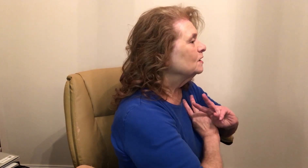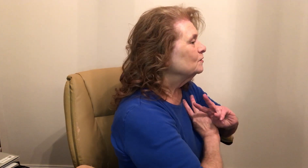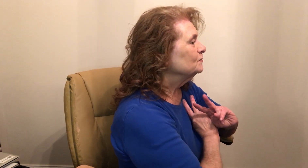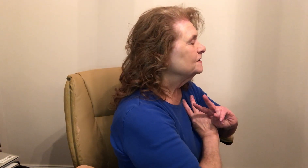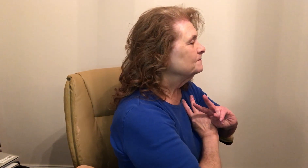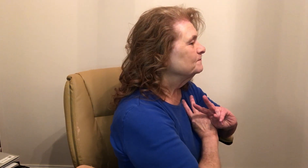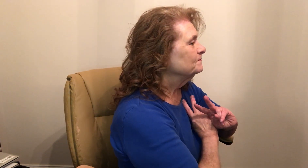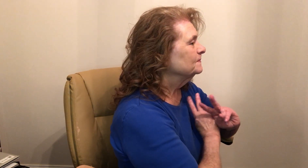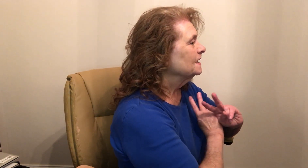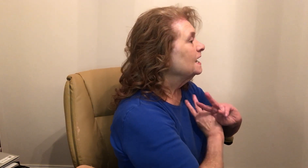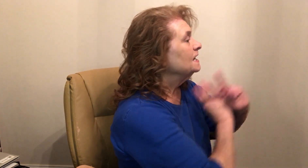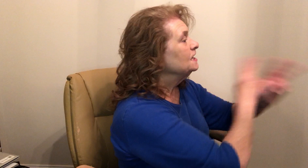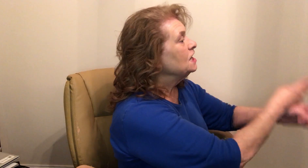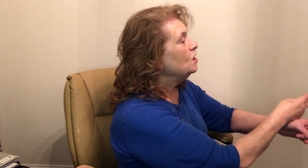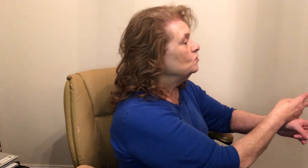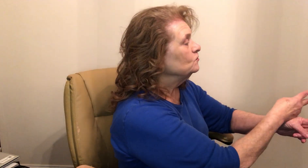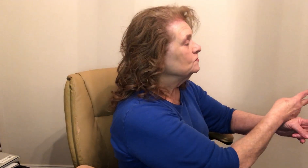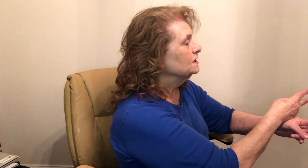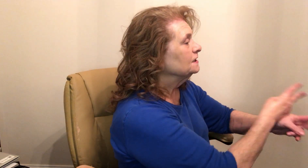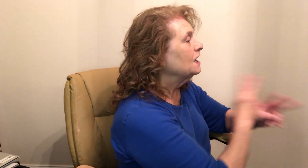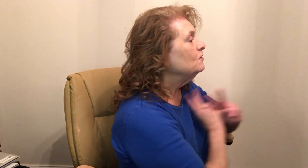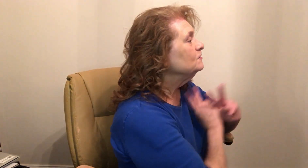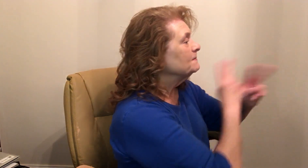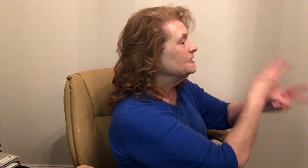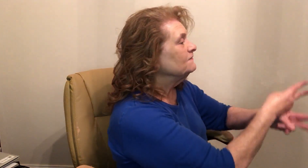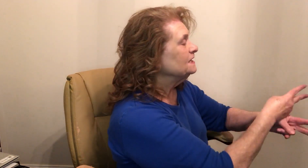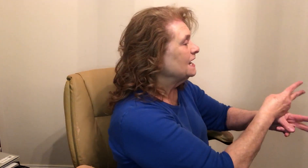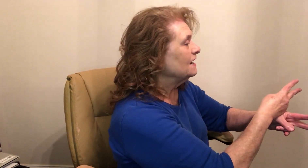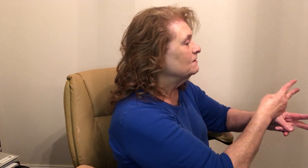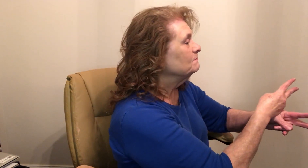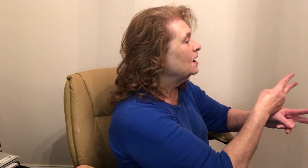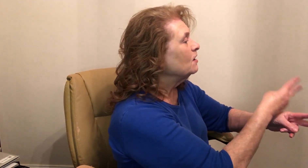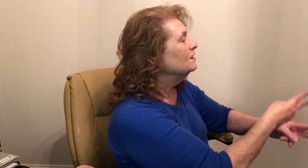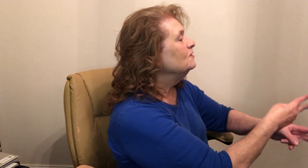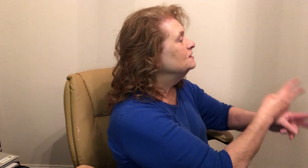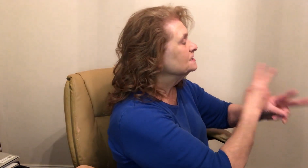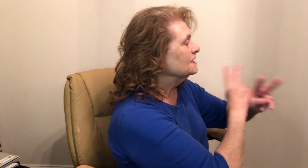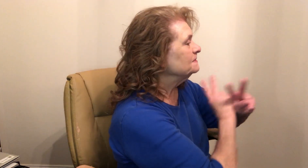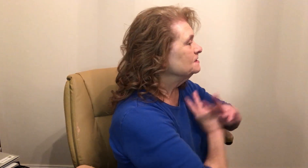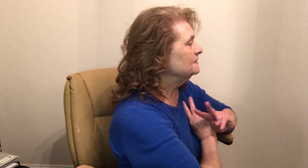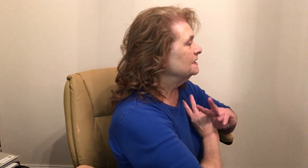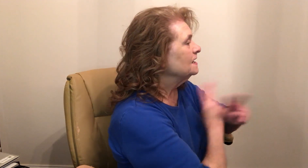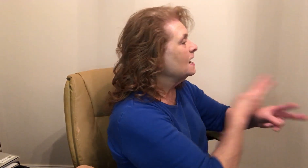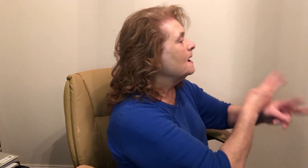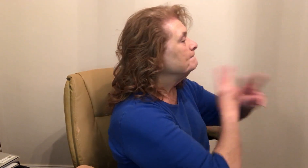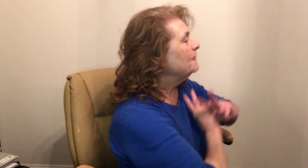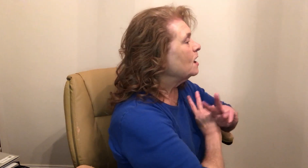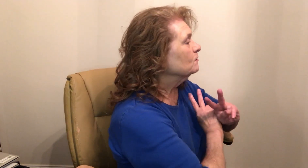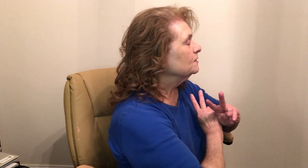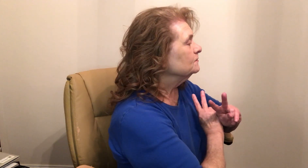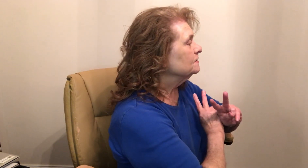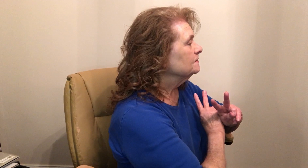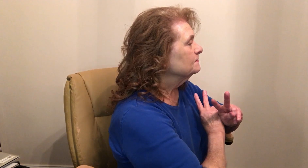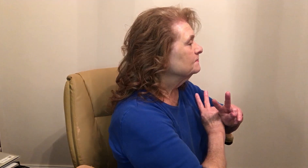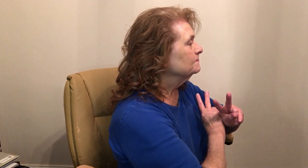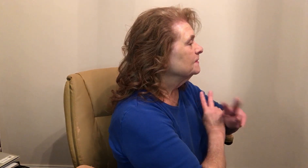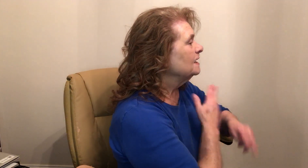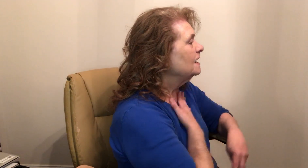Borrowed. Loan. Loan, I'm giving it out. Borrowed is coming to me. Borrowed.